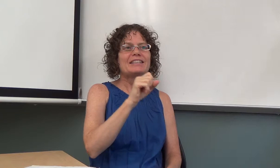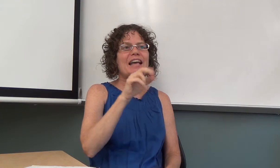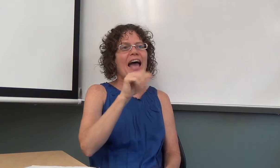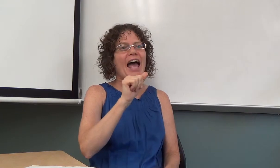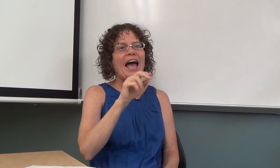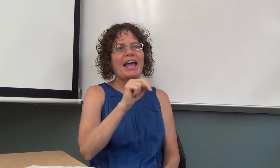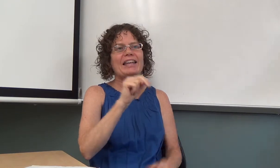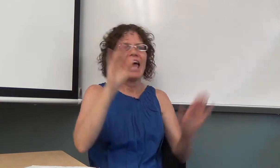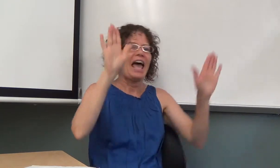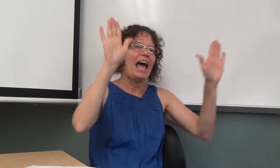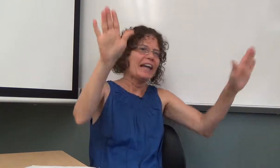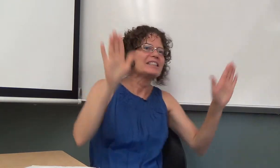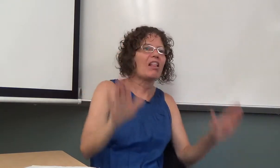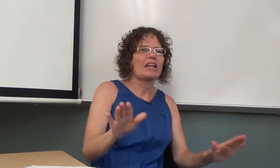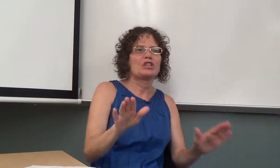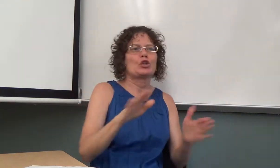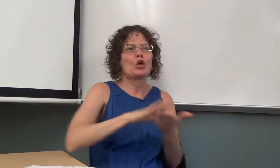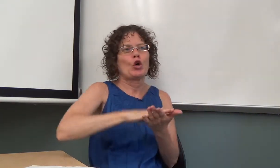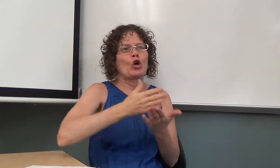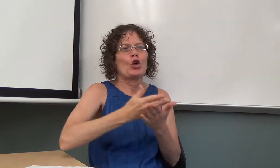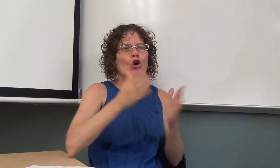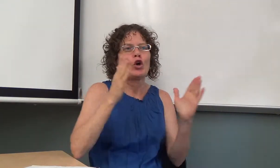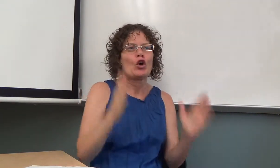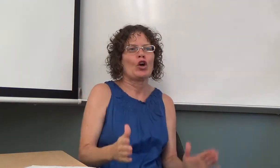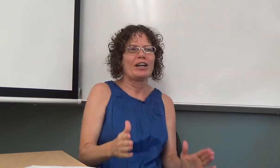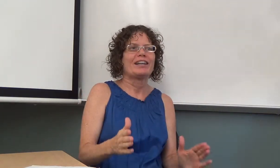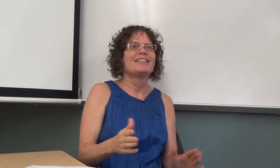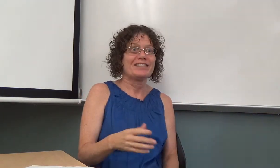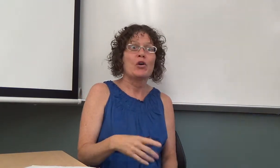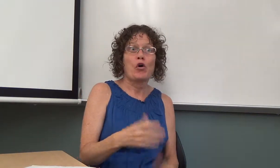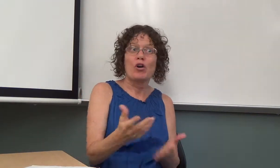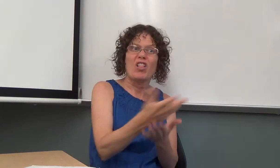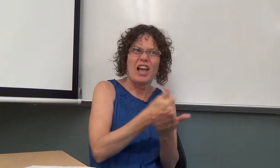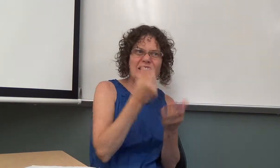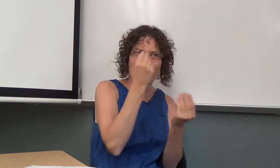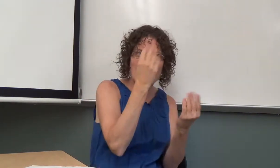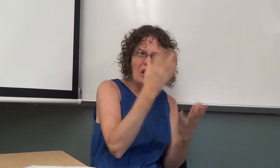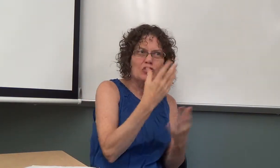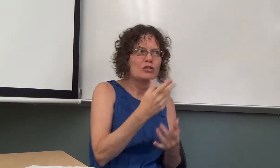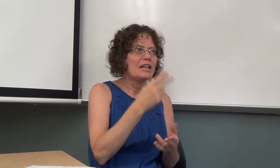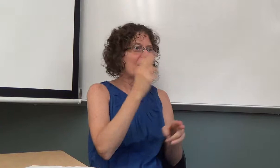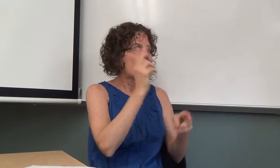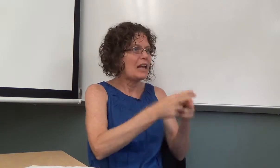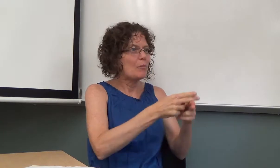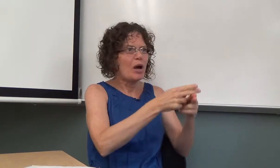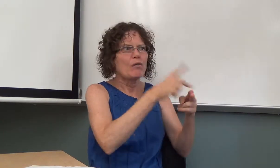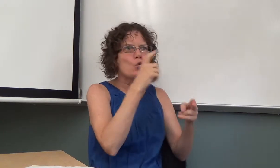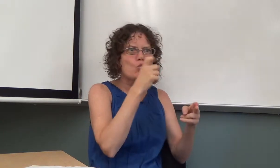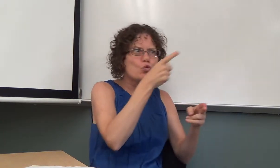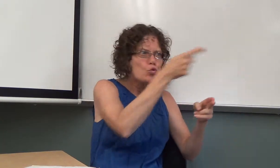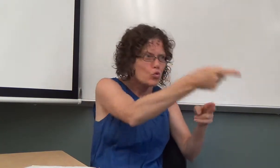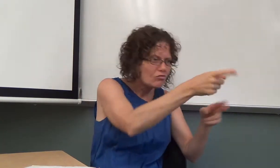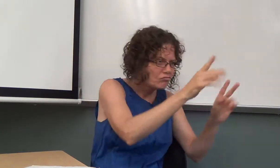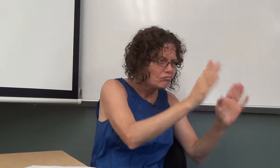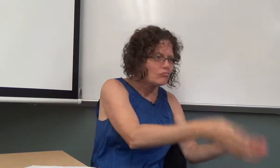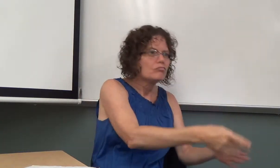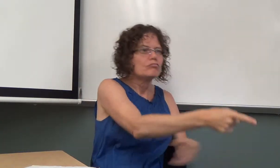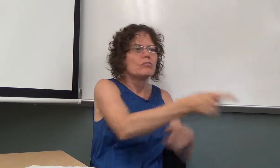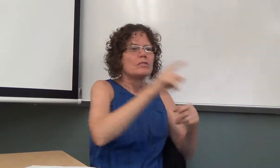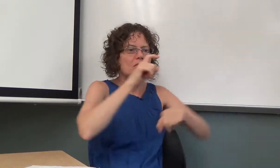how we would describe our incidents. So you might need to collect information like the name of the partner, the time when it happened. Notice,